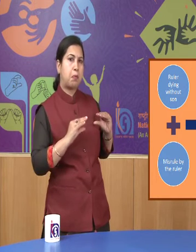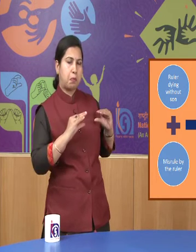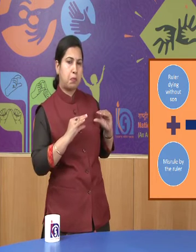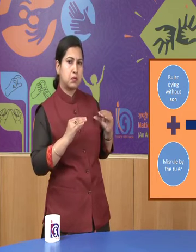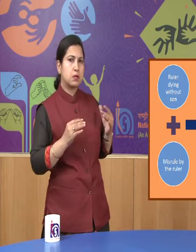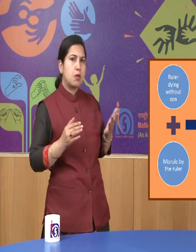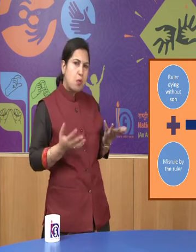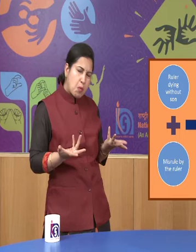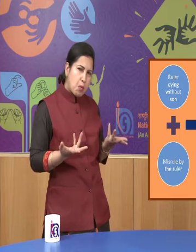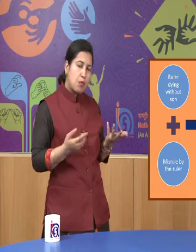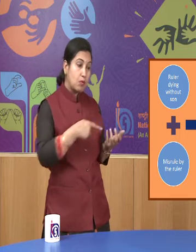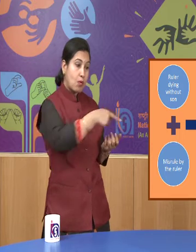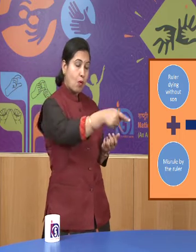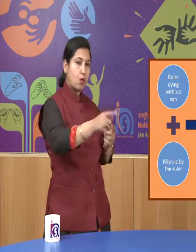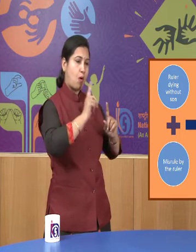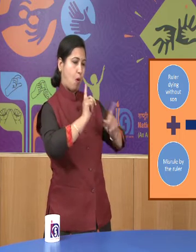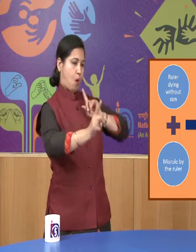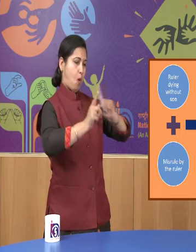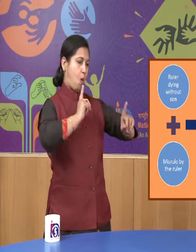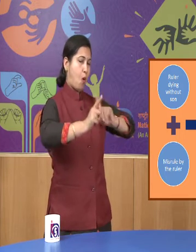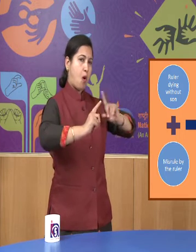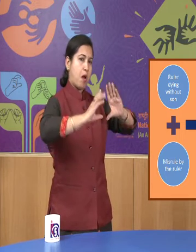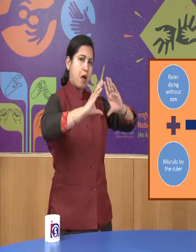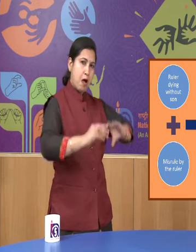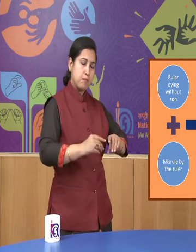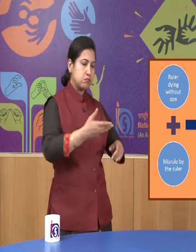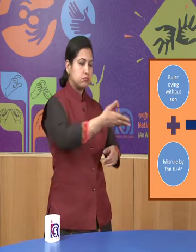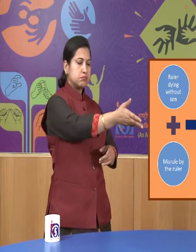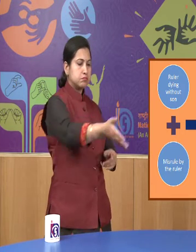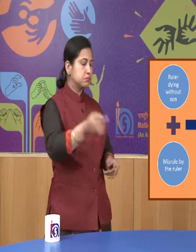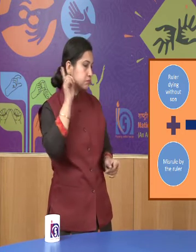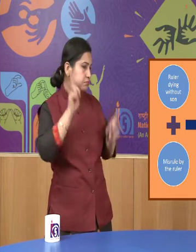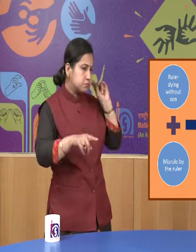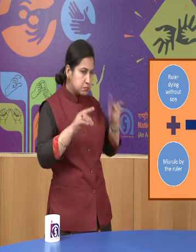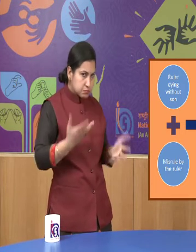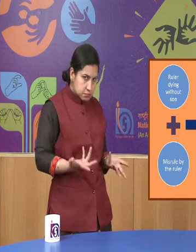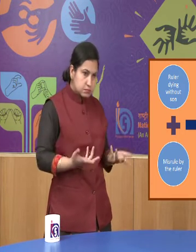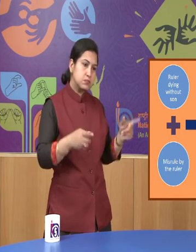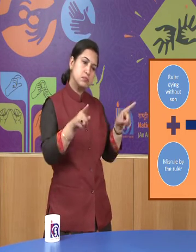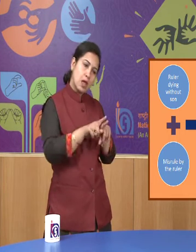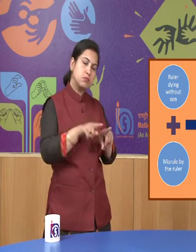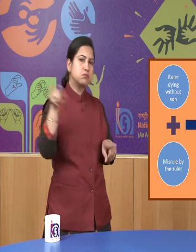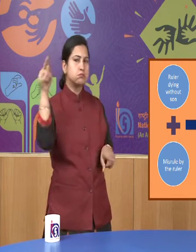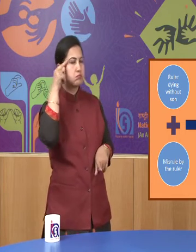that means not able to rule properly, his state was also occupied by the